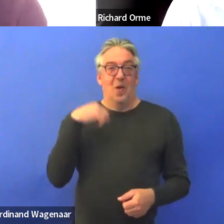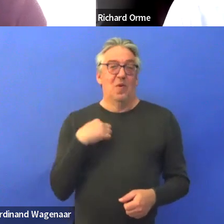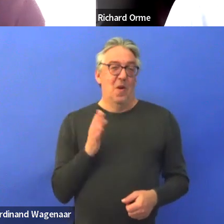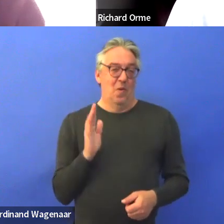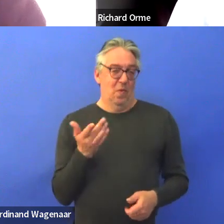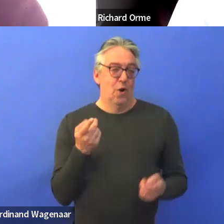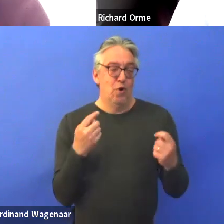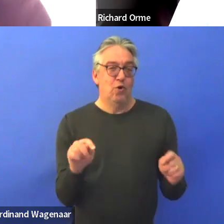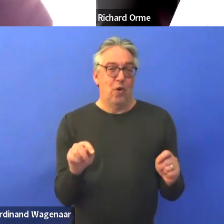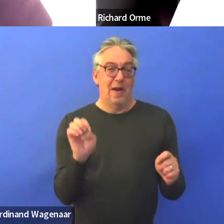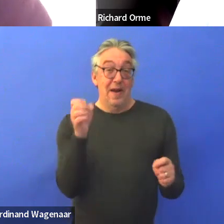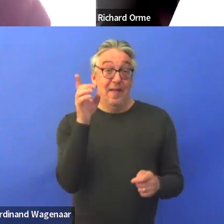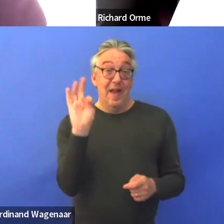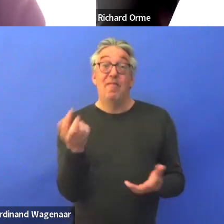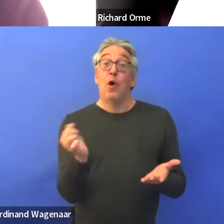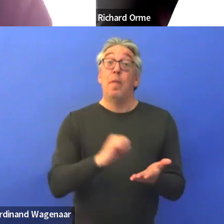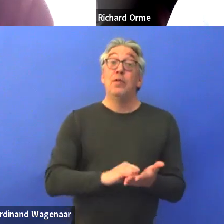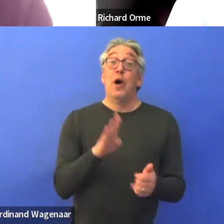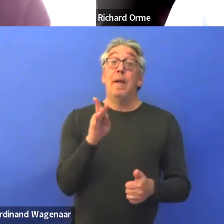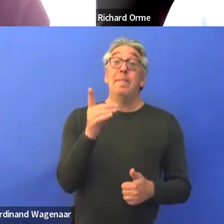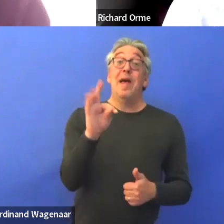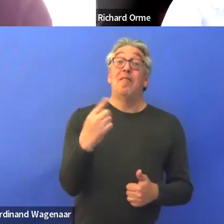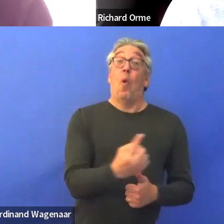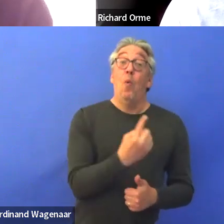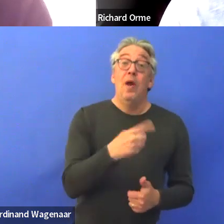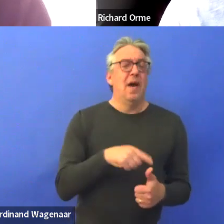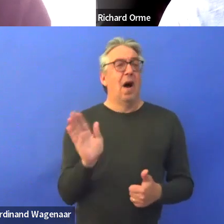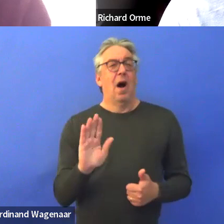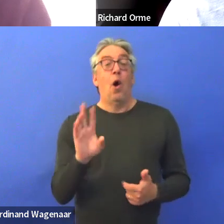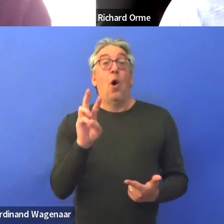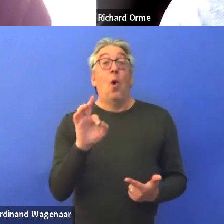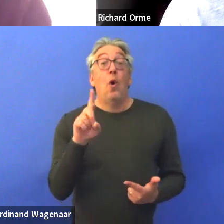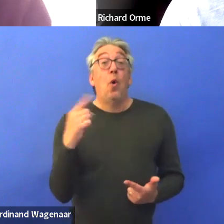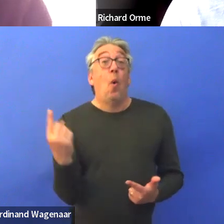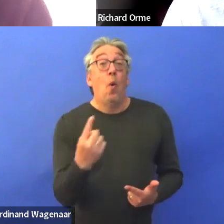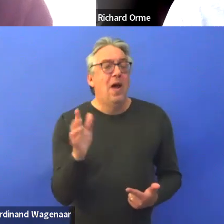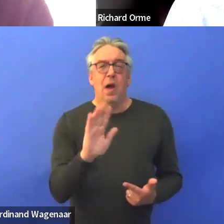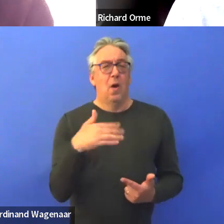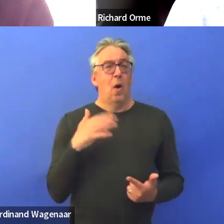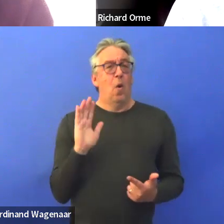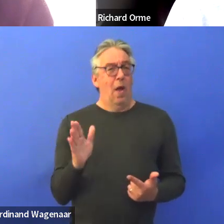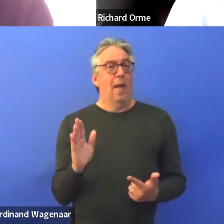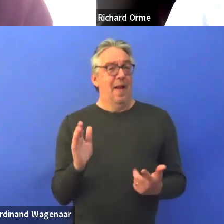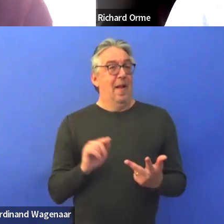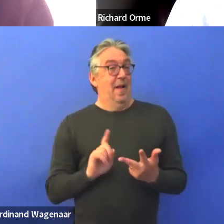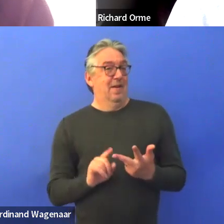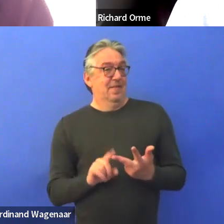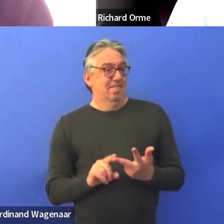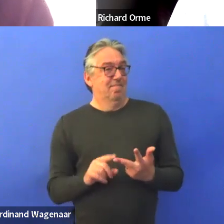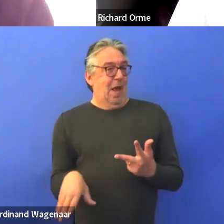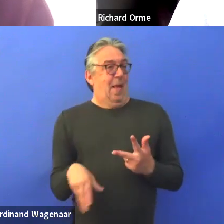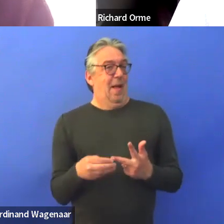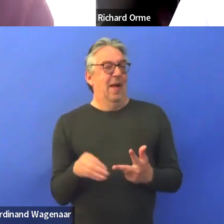in PDF or in Word document, but also we'll try to increase the number of reports we provide also in